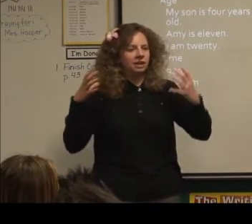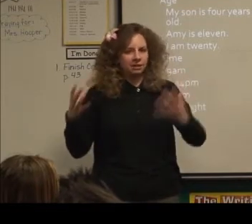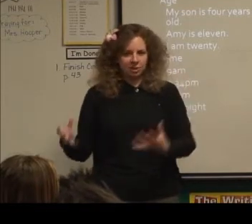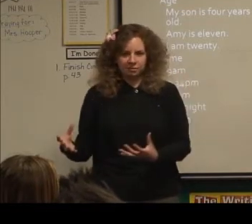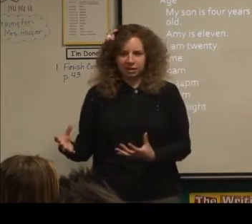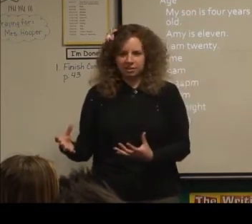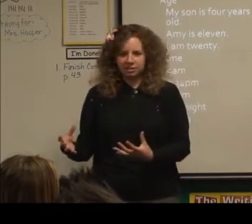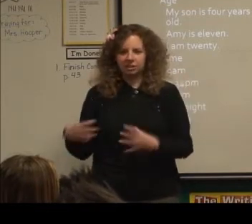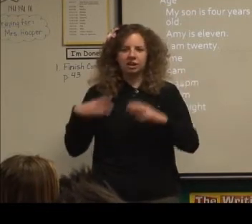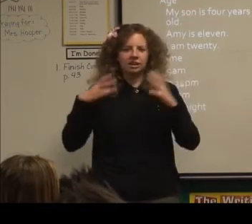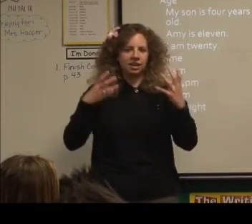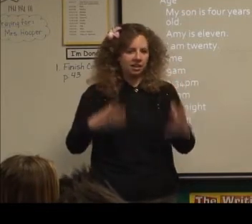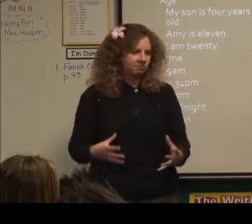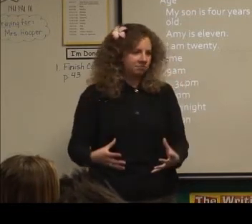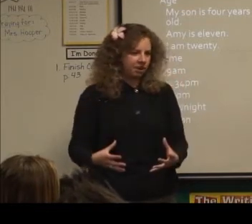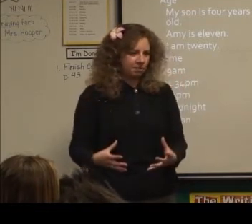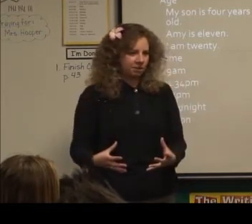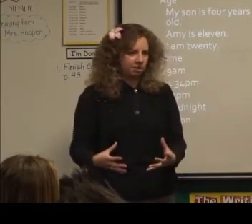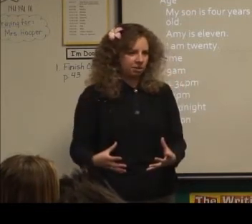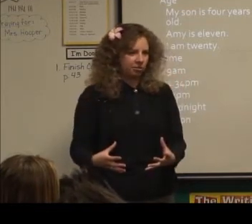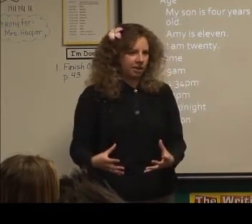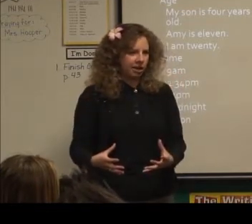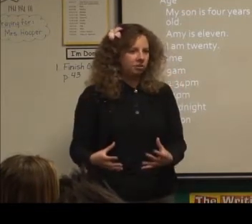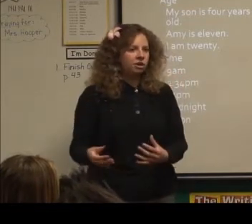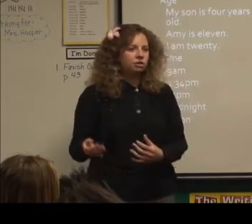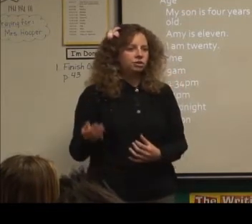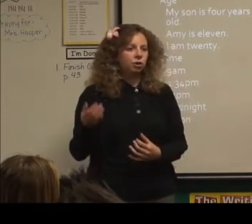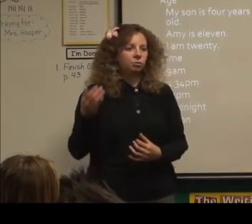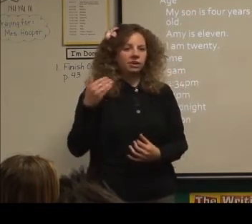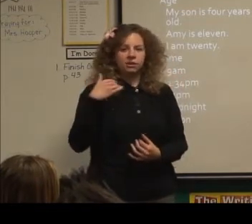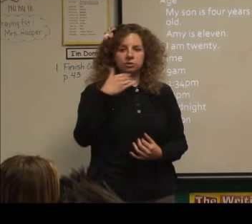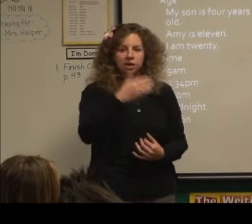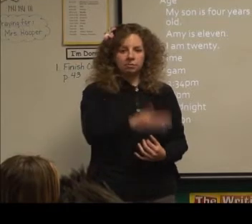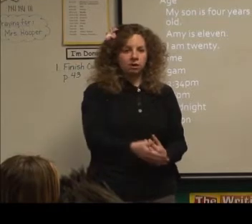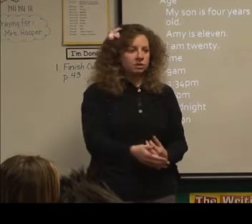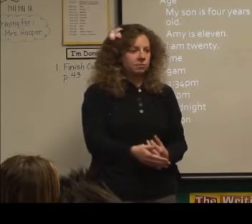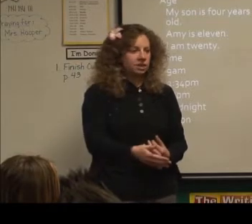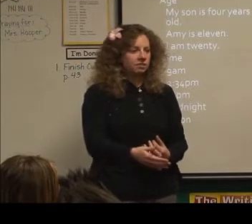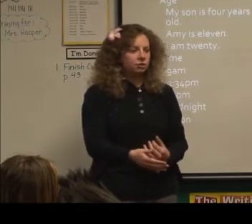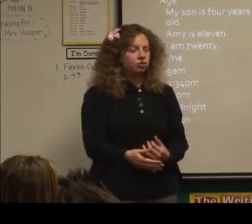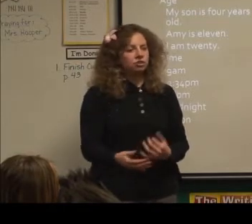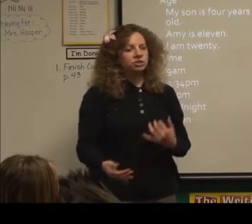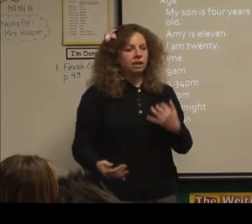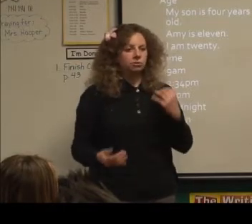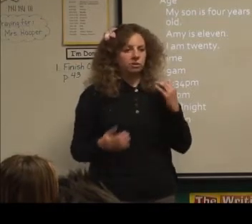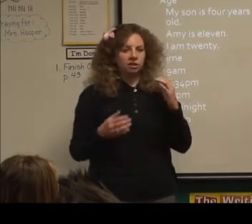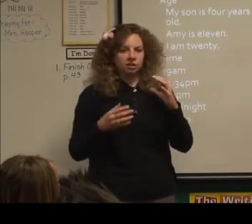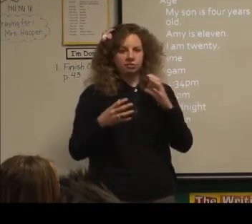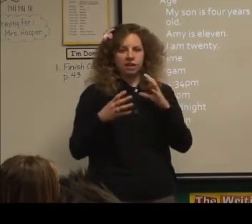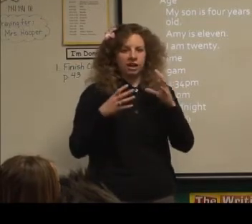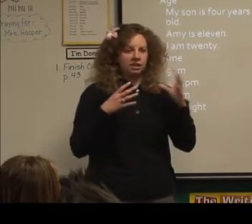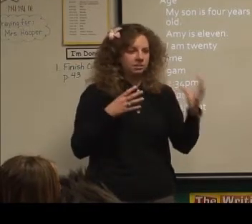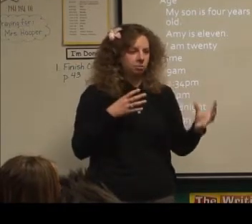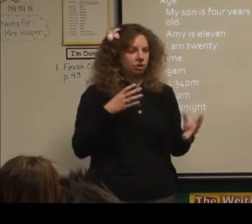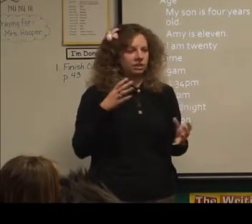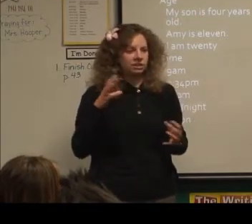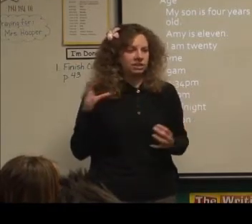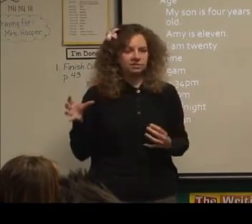I'm talking about 6 o'clock at night, I'm getting ready to go right now. So, but if I was talking about something in the future, then I would want to clarify, is it morning, is it evening,